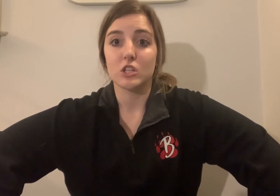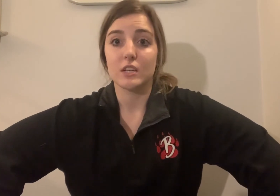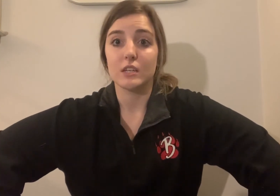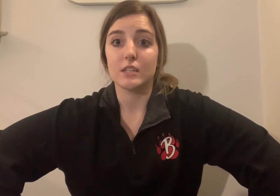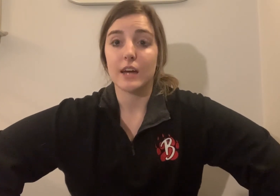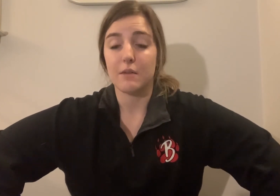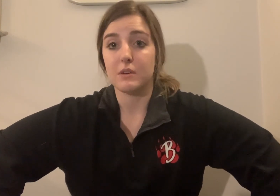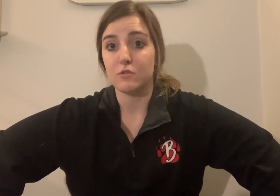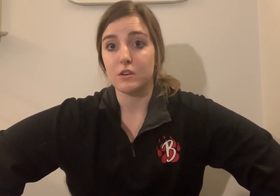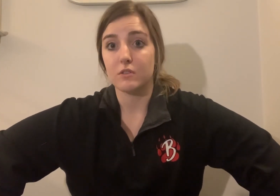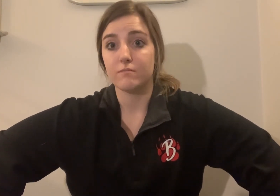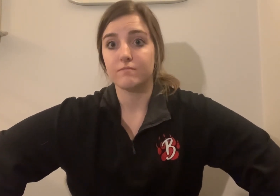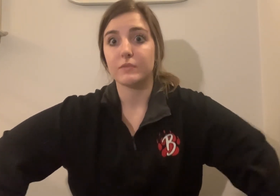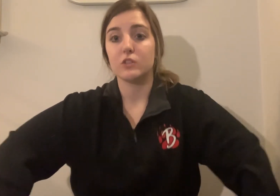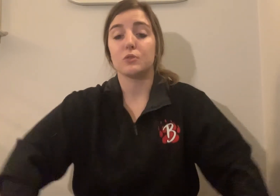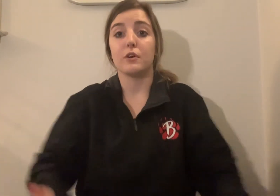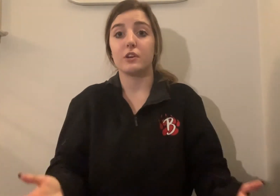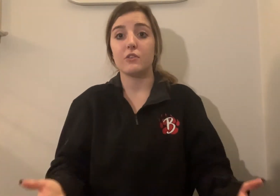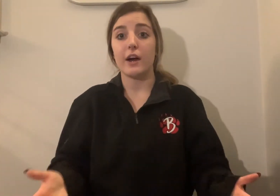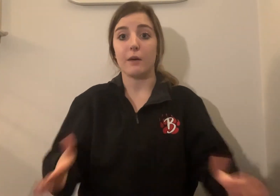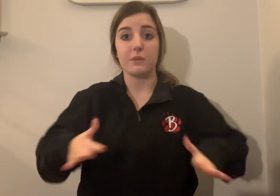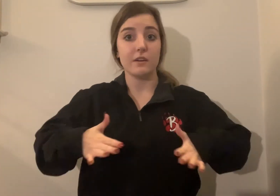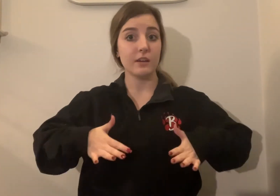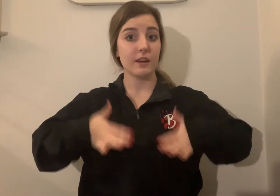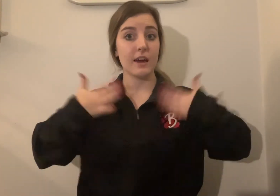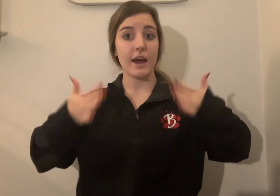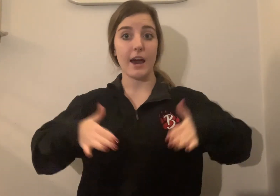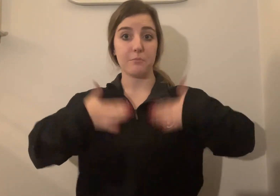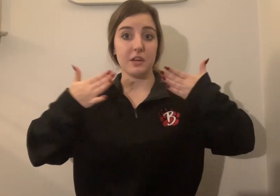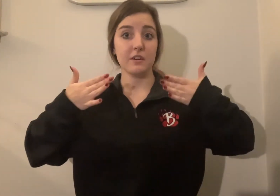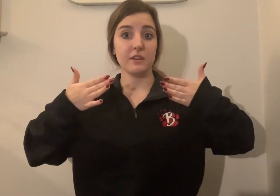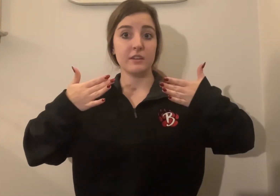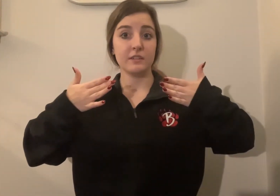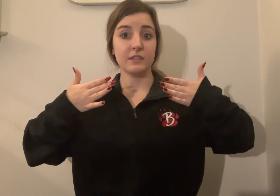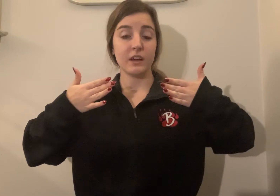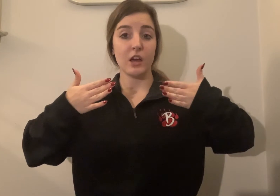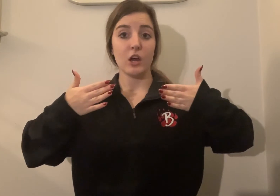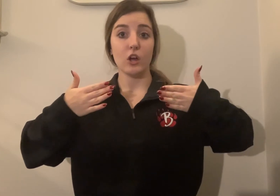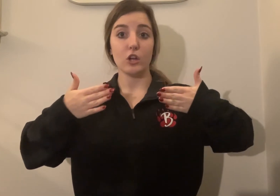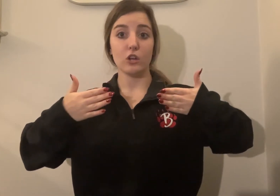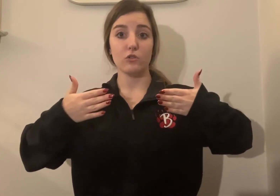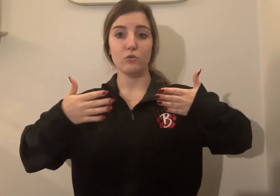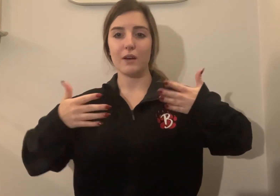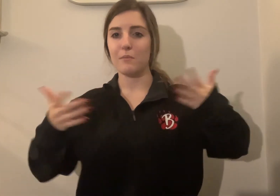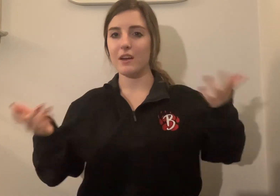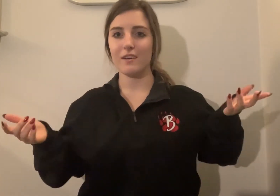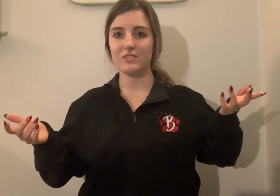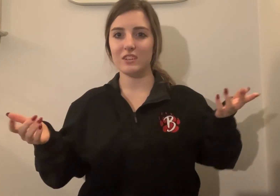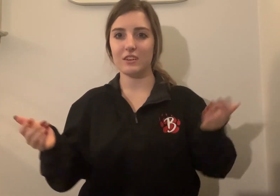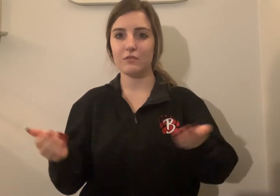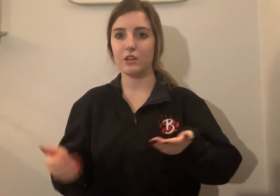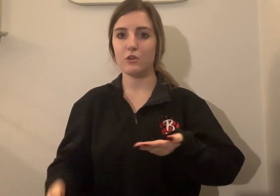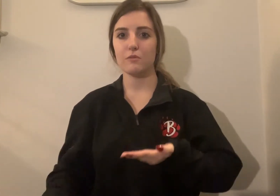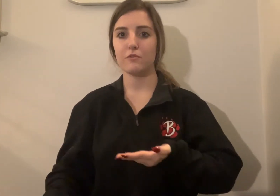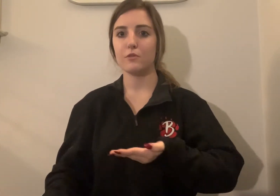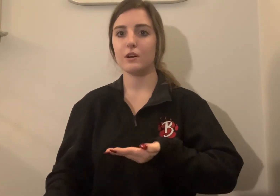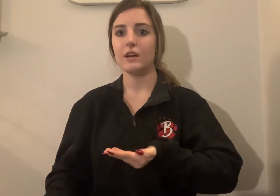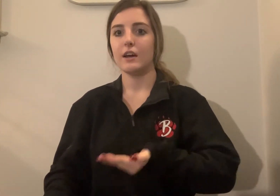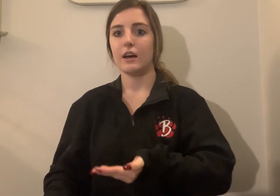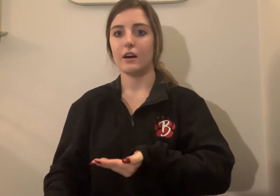is Happy New Year. So we already know happy. Happy. New, I might have done in a video before, but